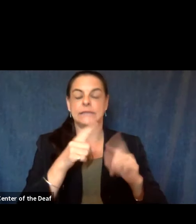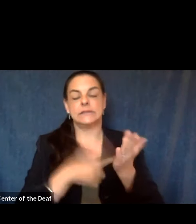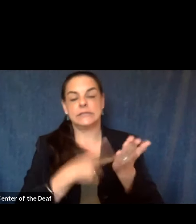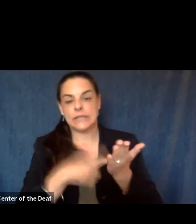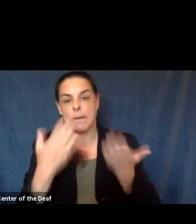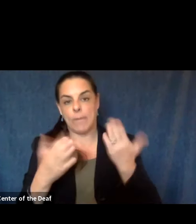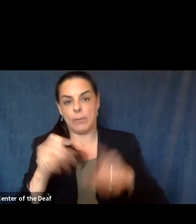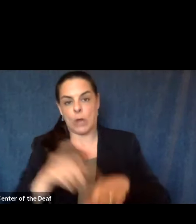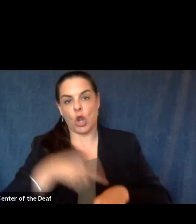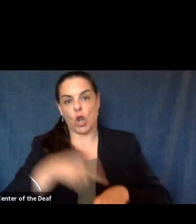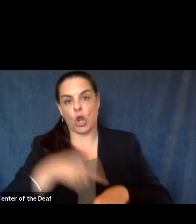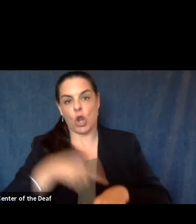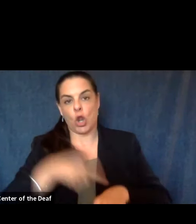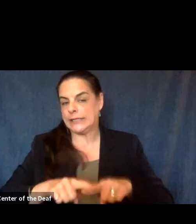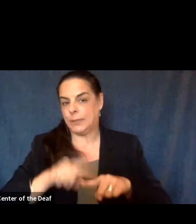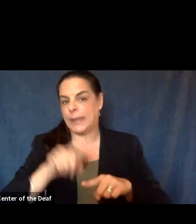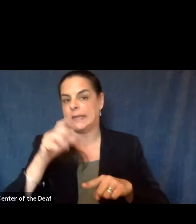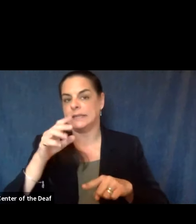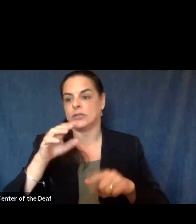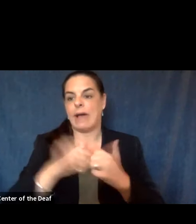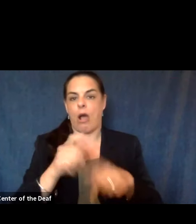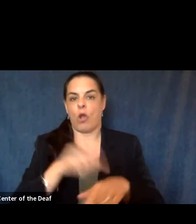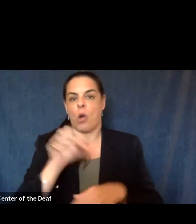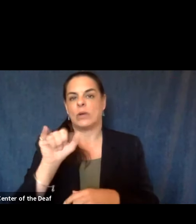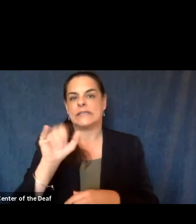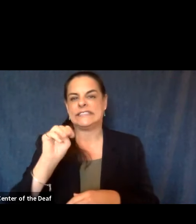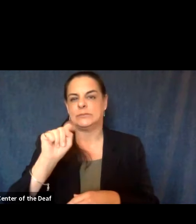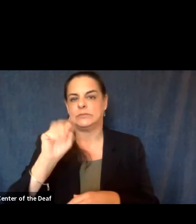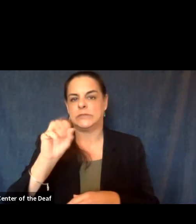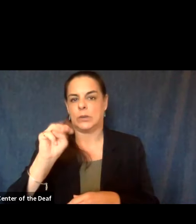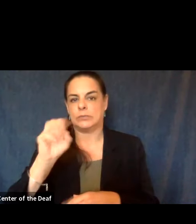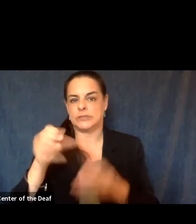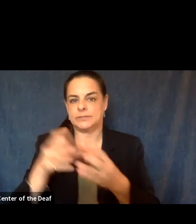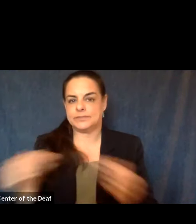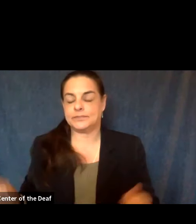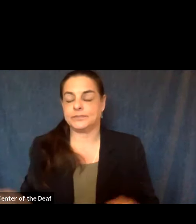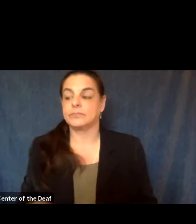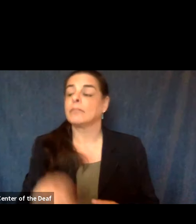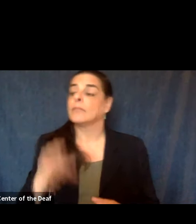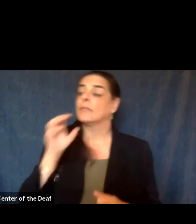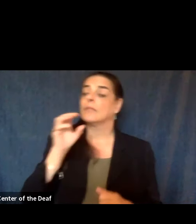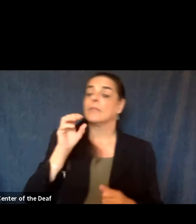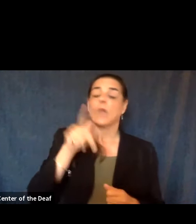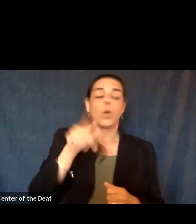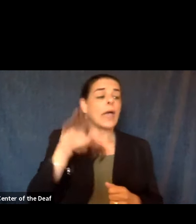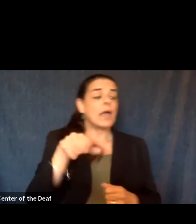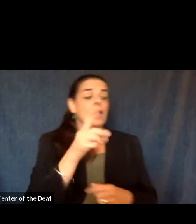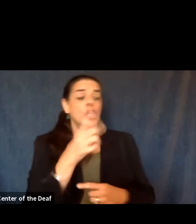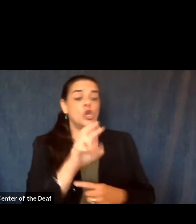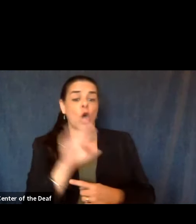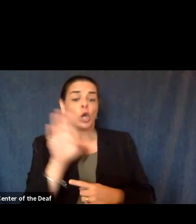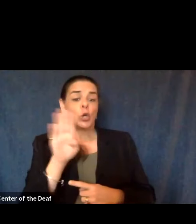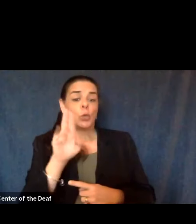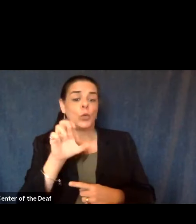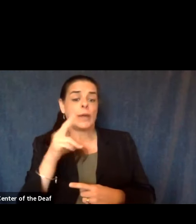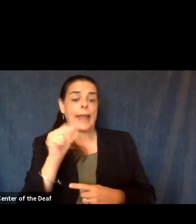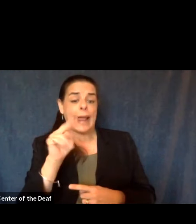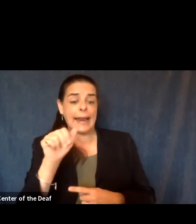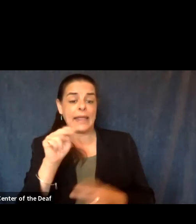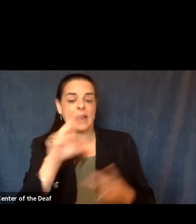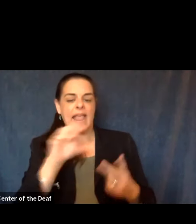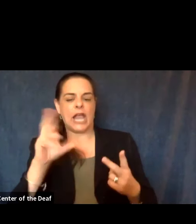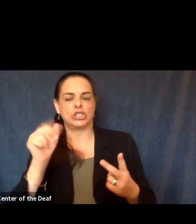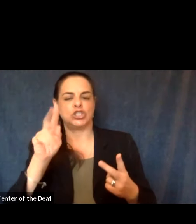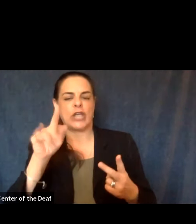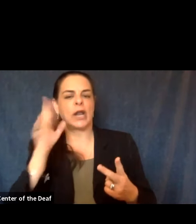subside. All right, and Charity and Dr. Buchanan will be switching off here answering questions, so give us some time so they can pivot from one side